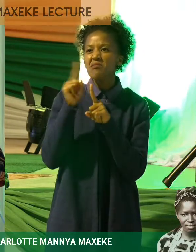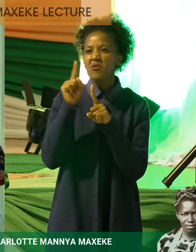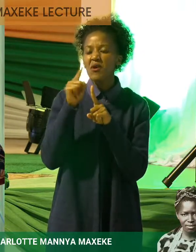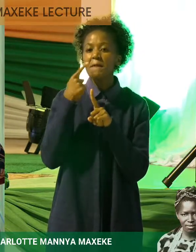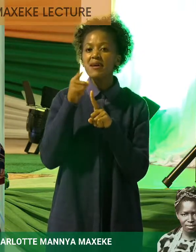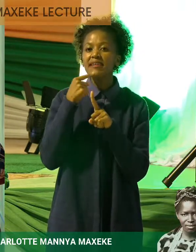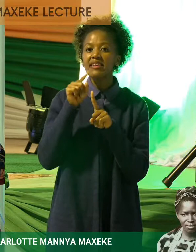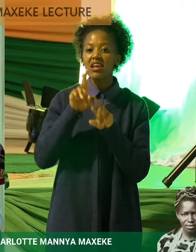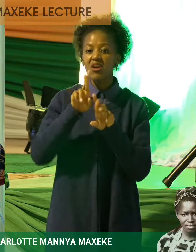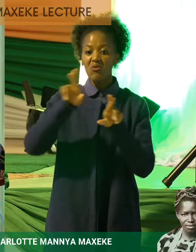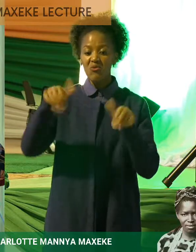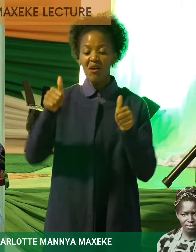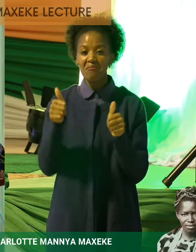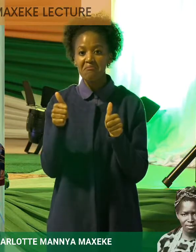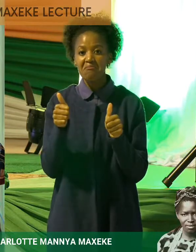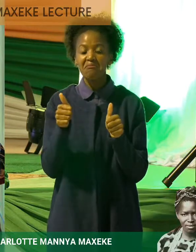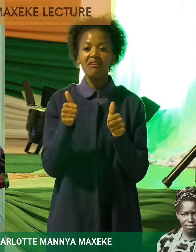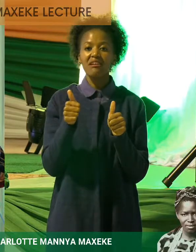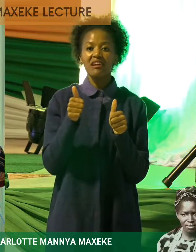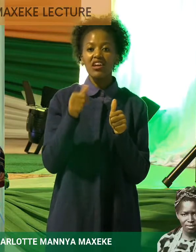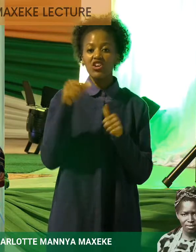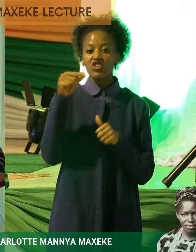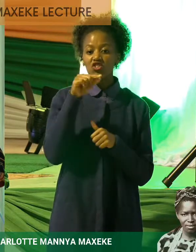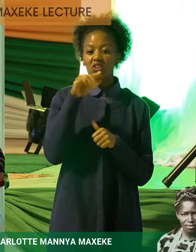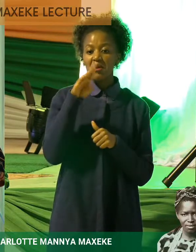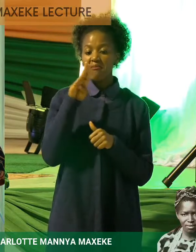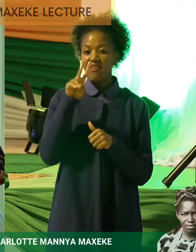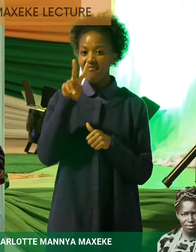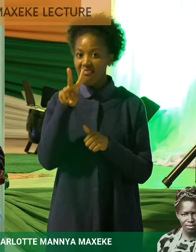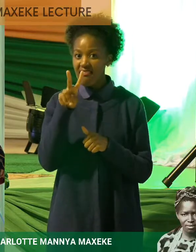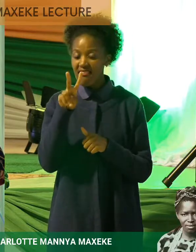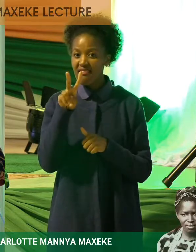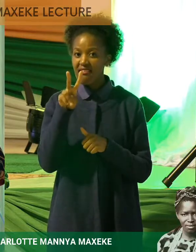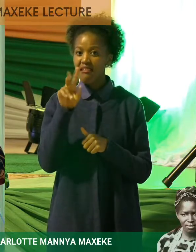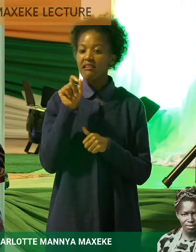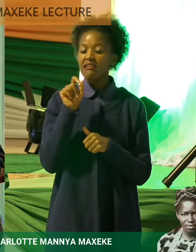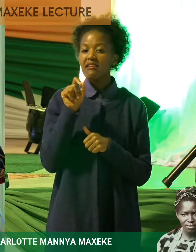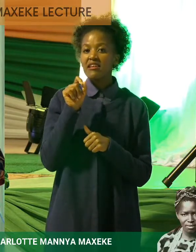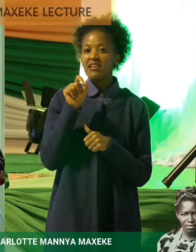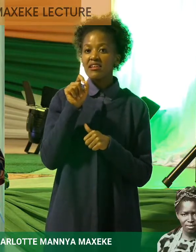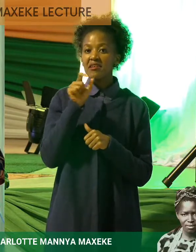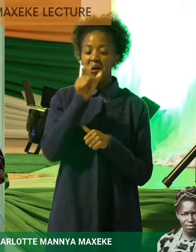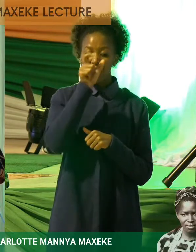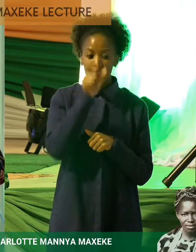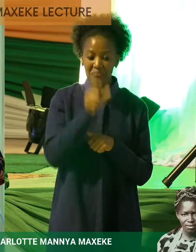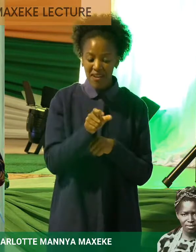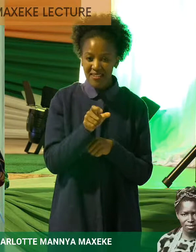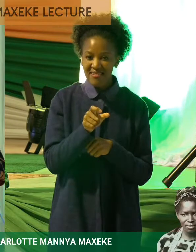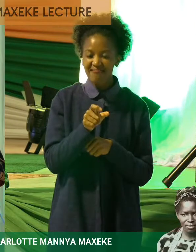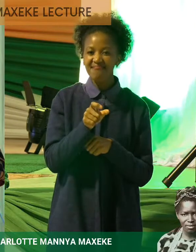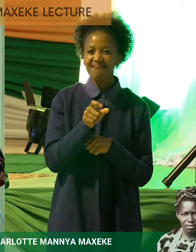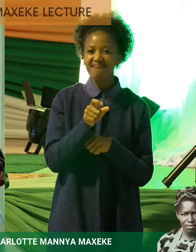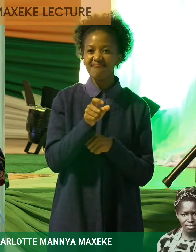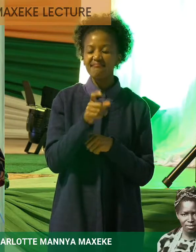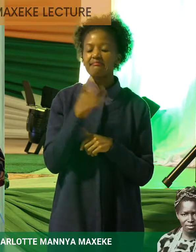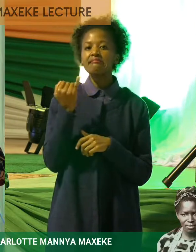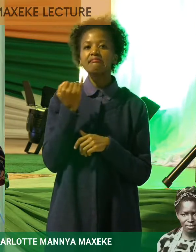rape and GBV. Sometimes a person agrees, it comes in the